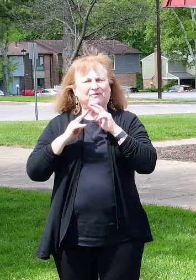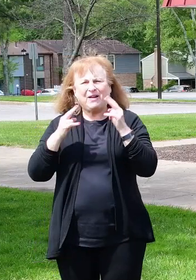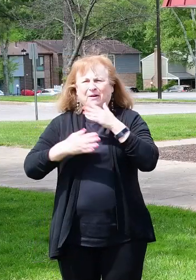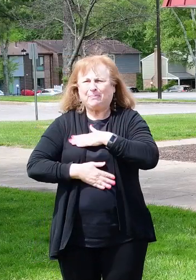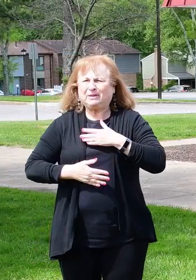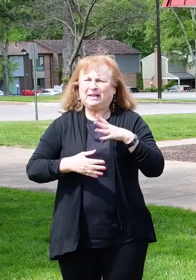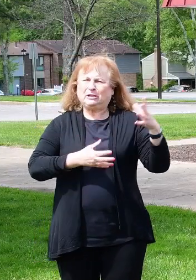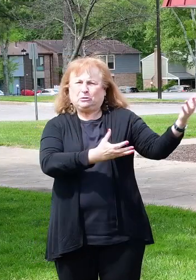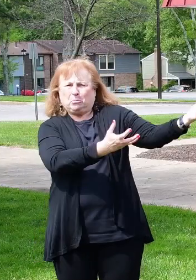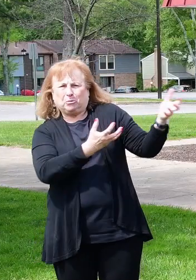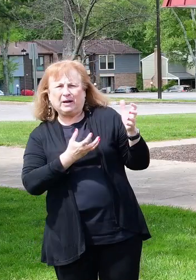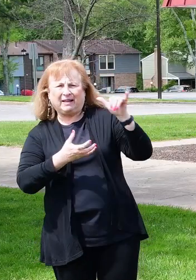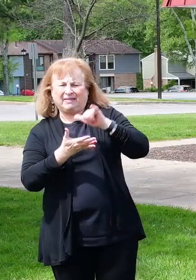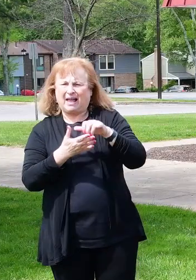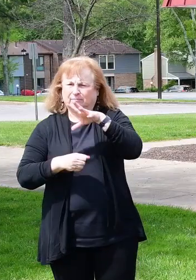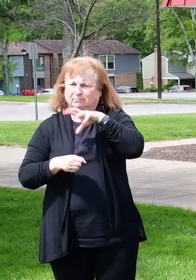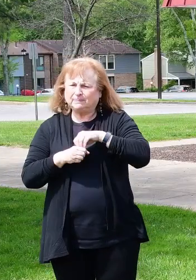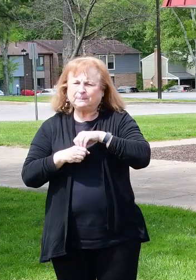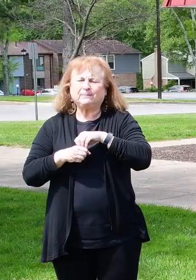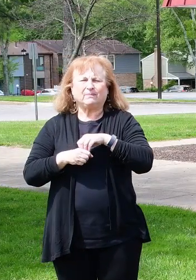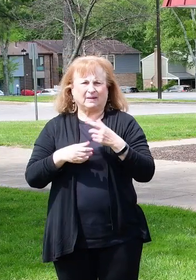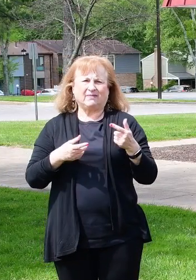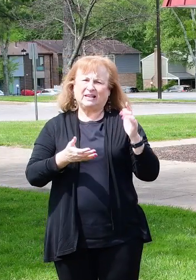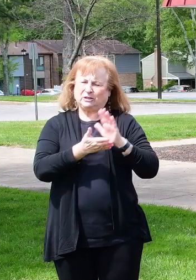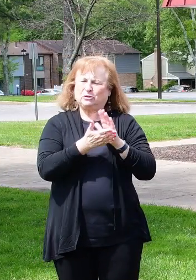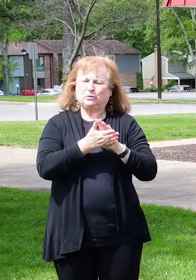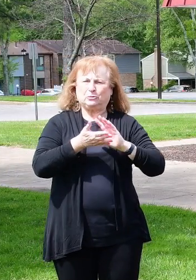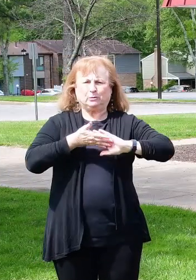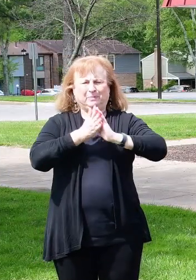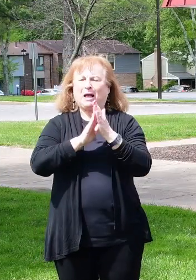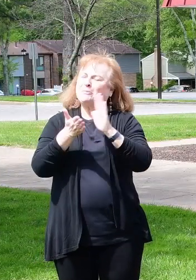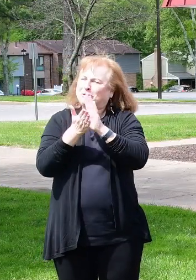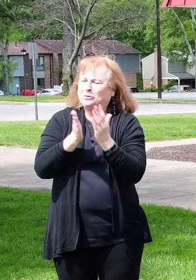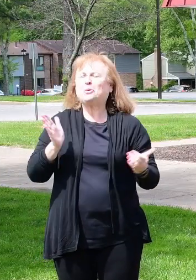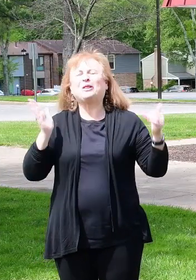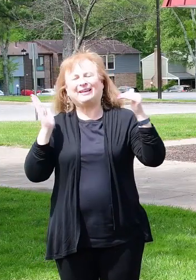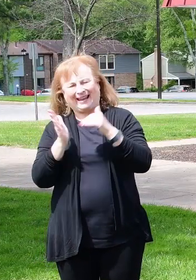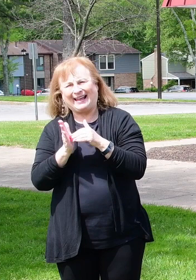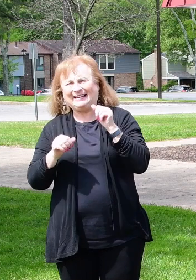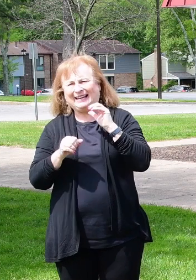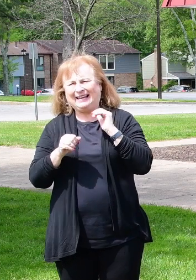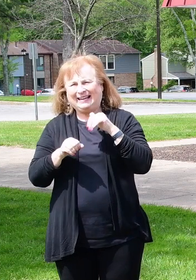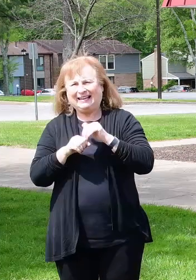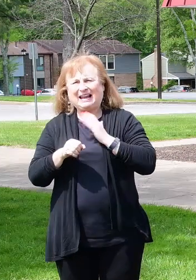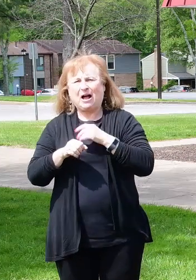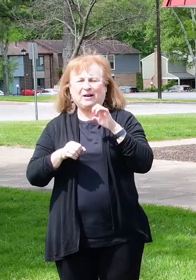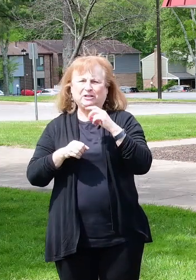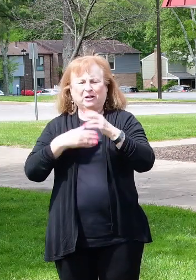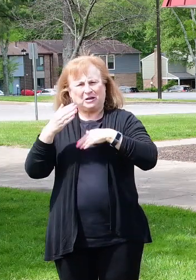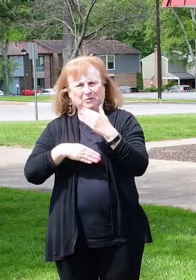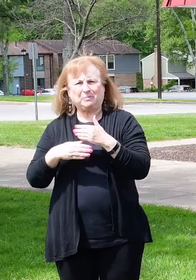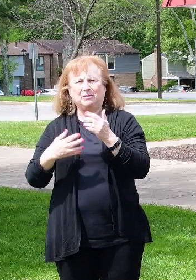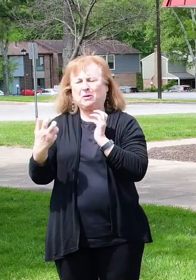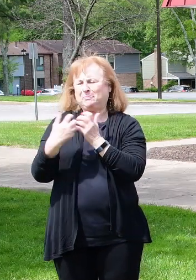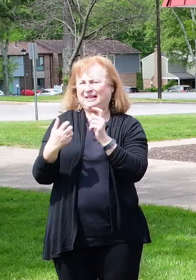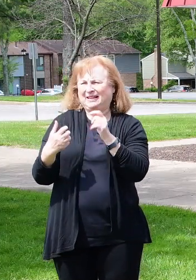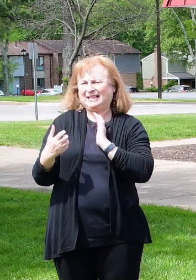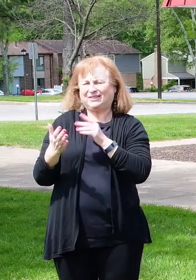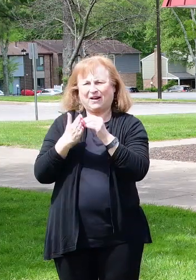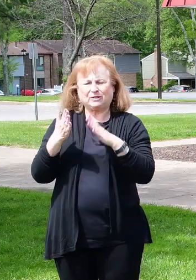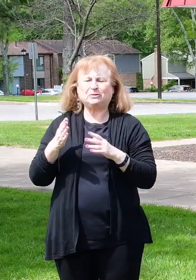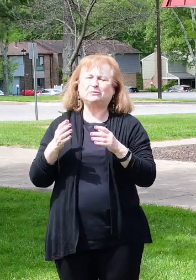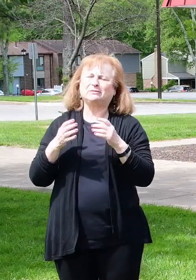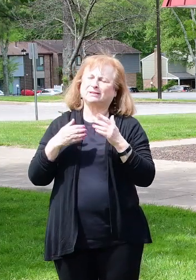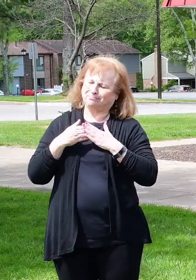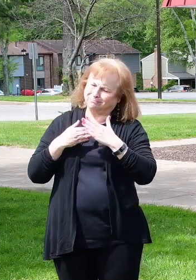to bring that inventory, what we have as a school, back into our overall educational process that will meet the needs of our students for many years